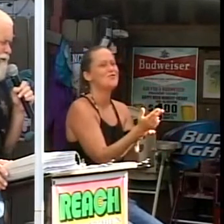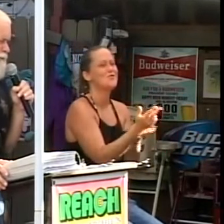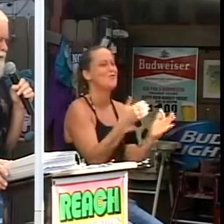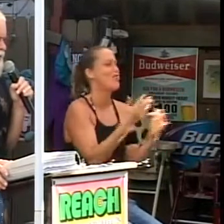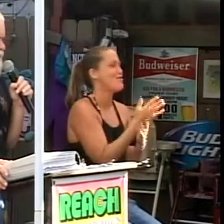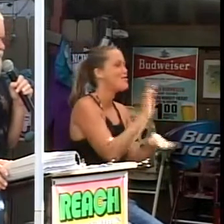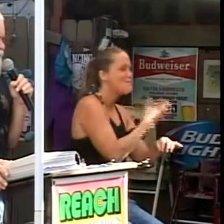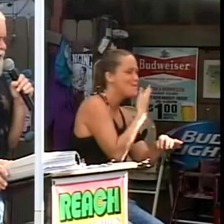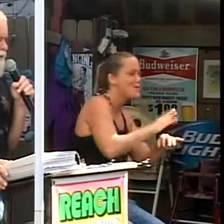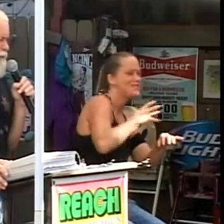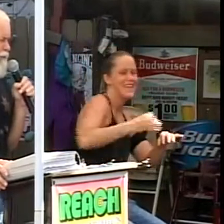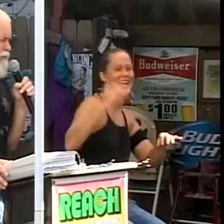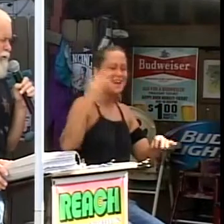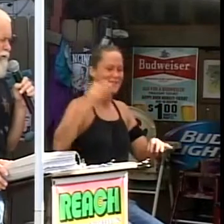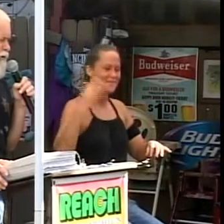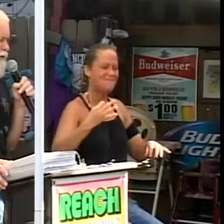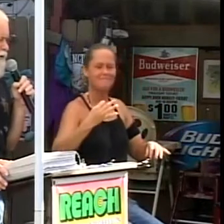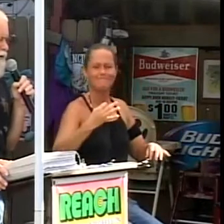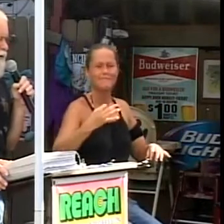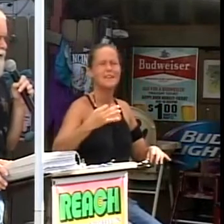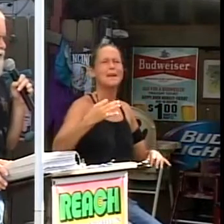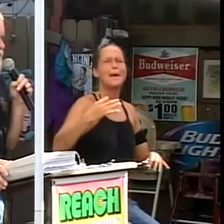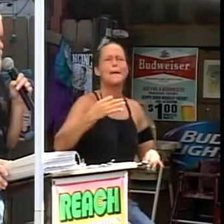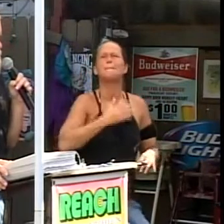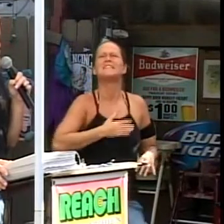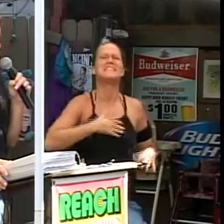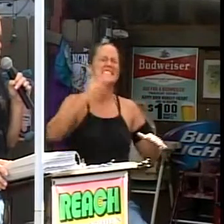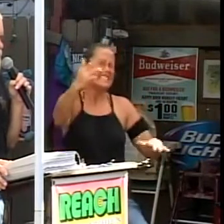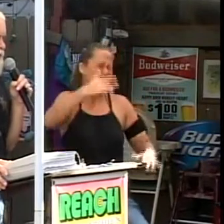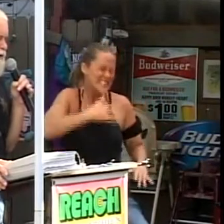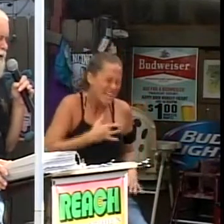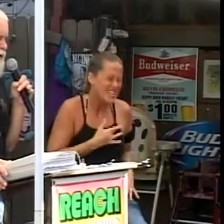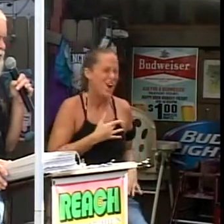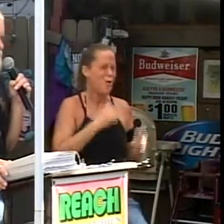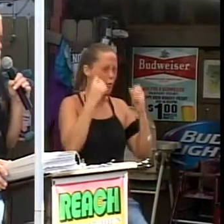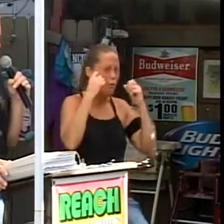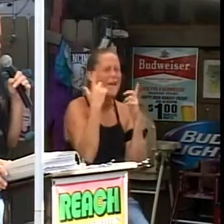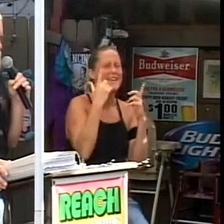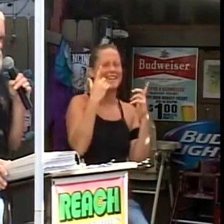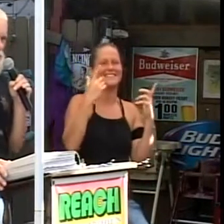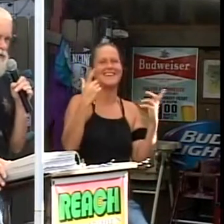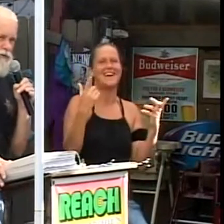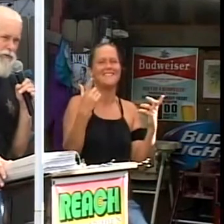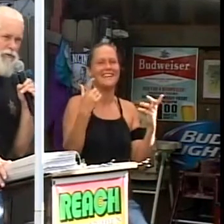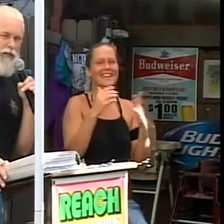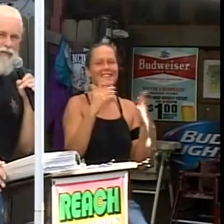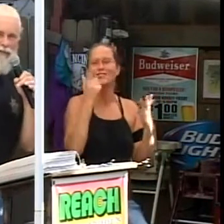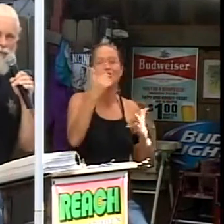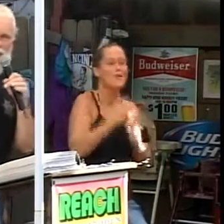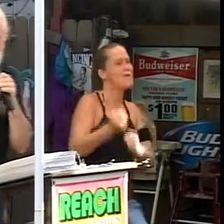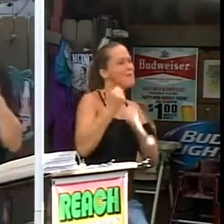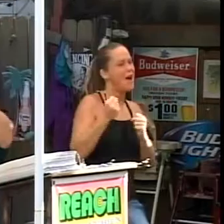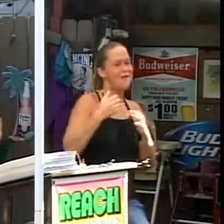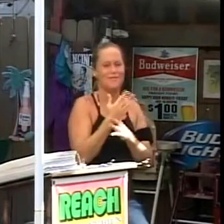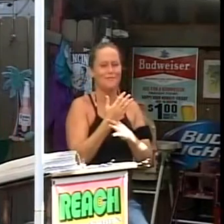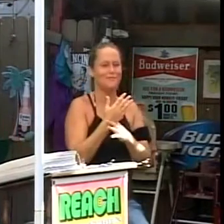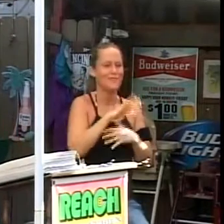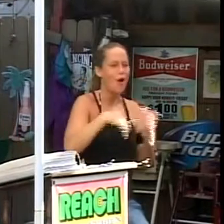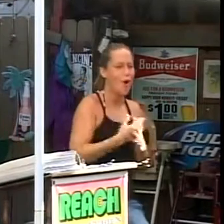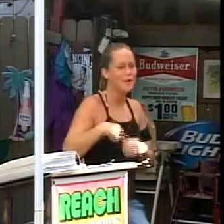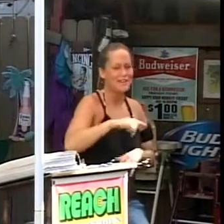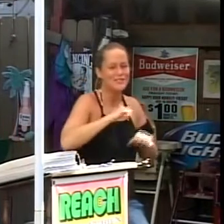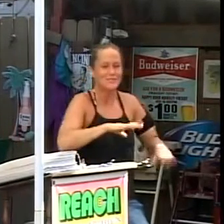to wake us up, and to keep us moving forward, knowing that you are the power behind all that we do. We ask in Jesus' name. Amen.